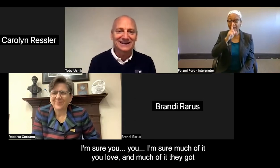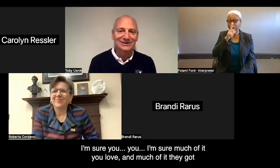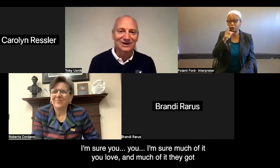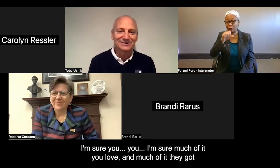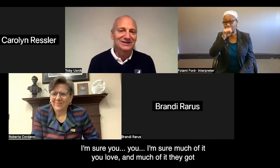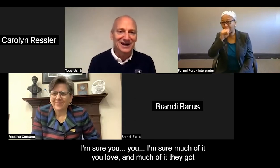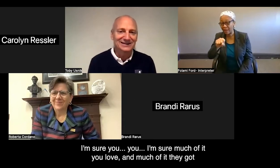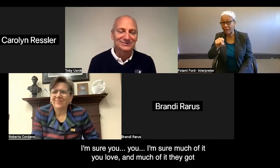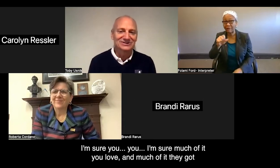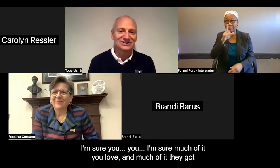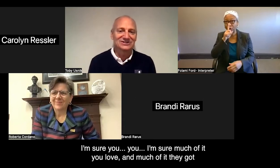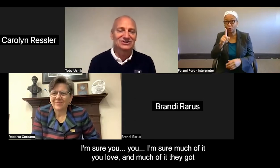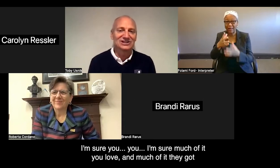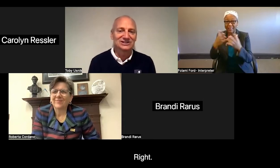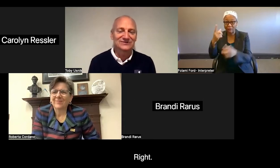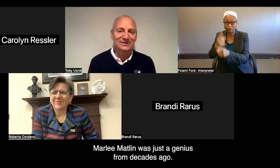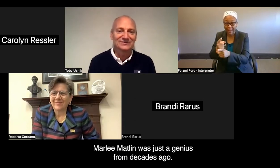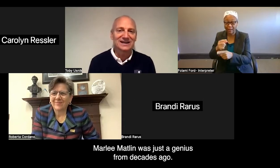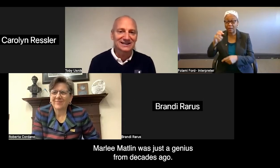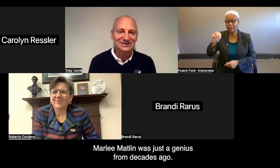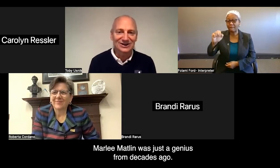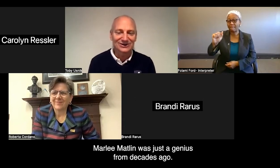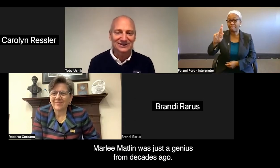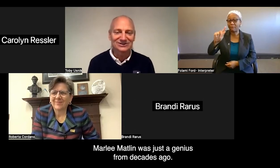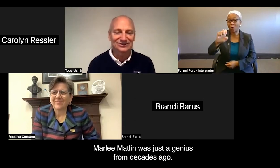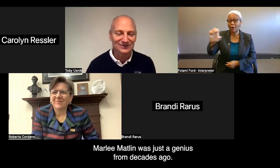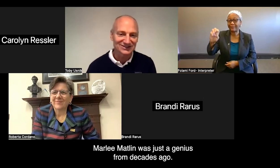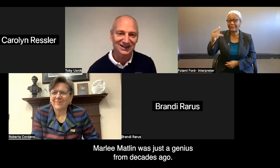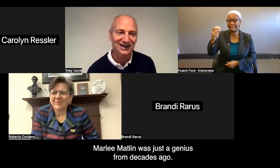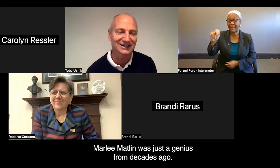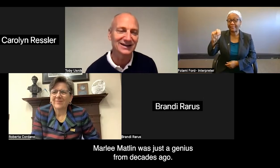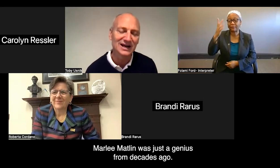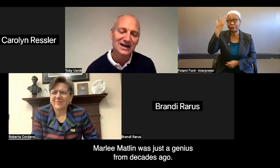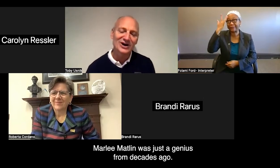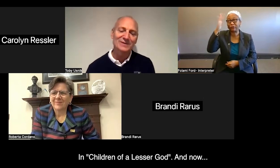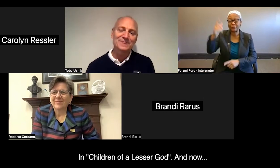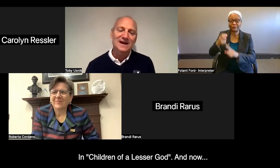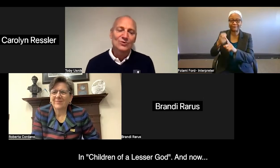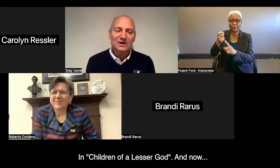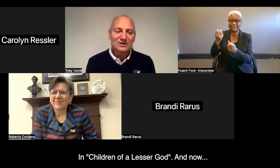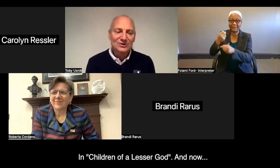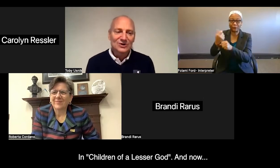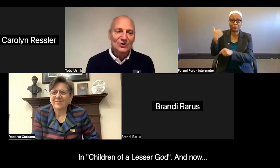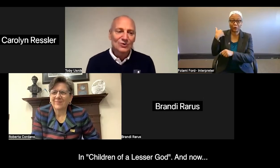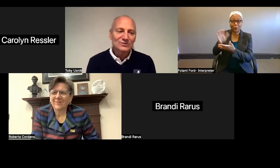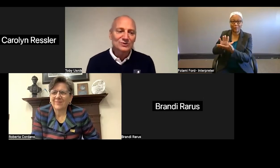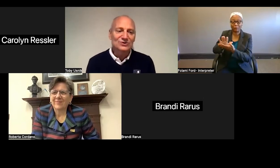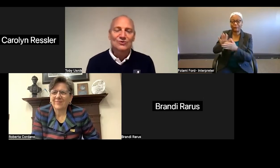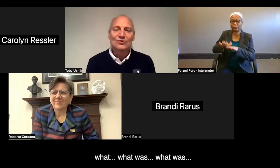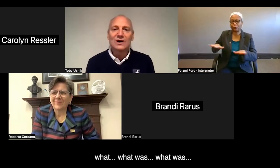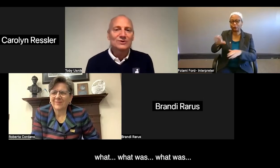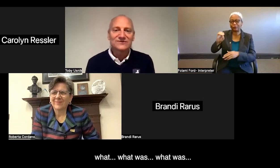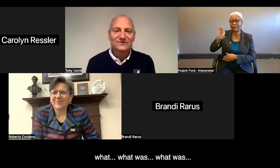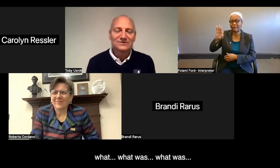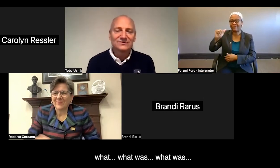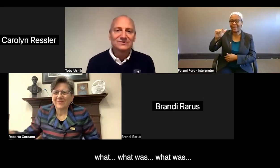and much of it, got right. Mary Matlin was just genius from decades ago and children of a lesser God. And now, um, what, what was,